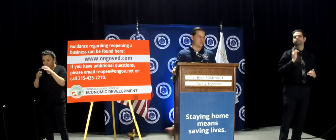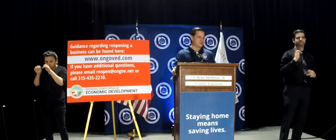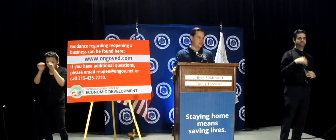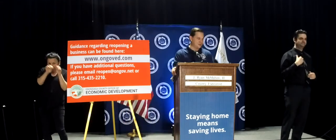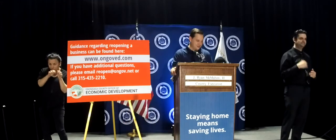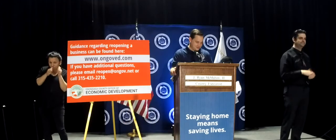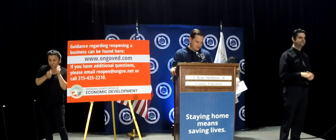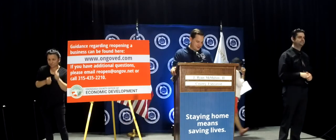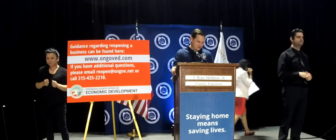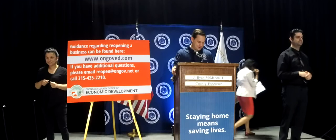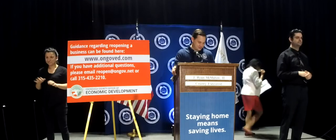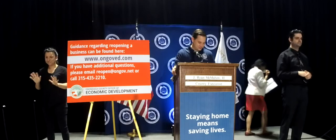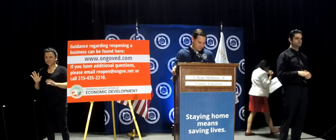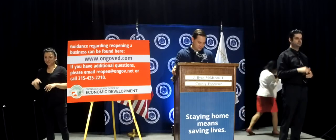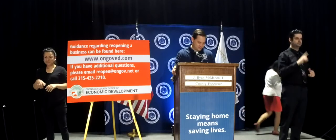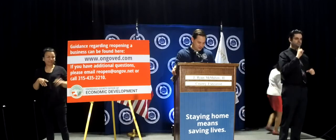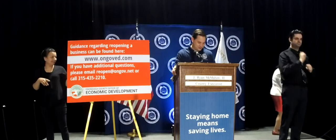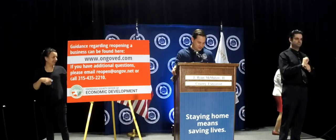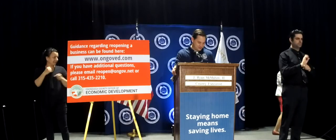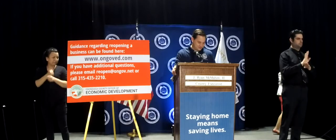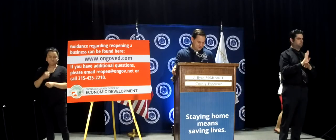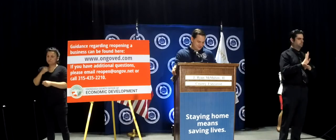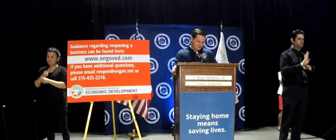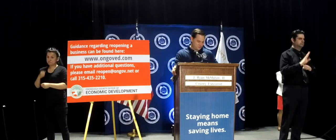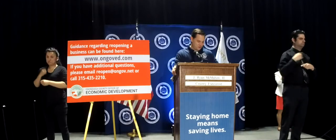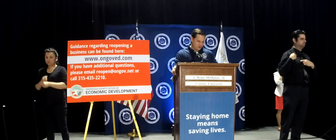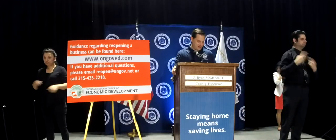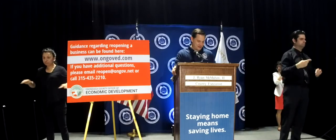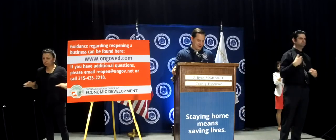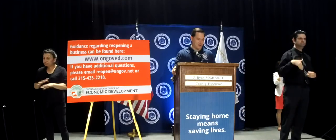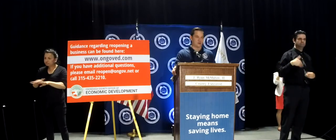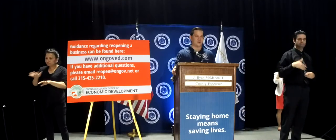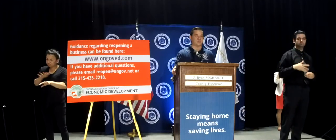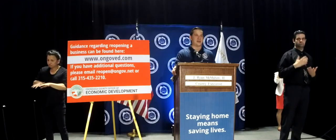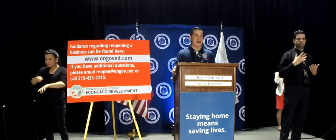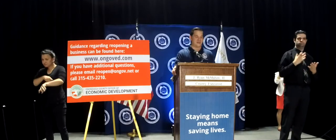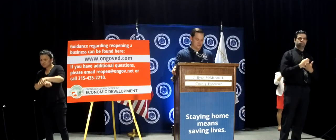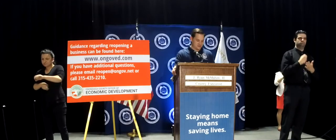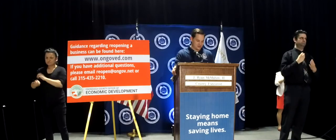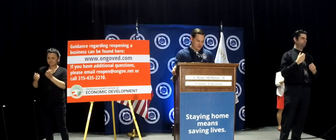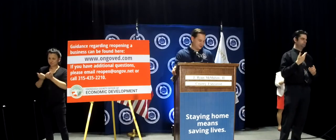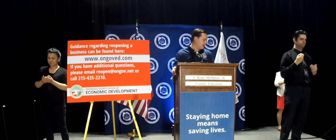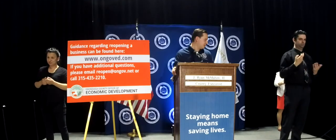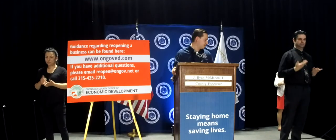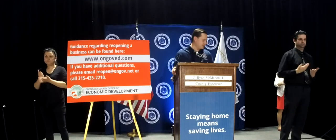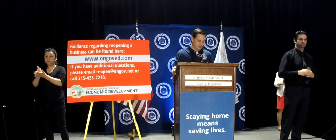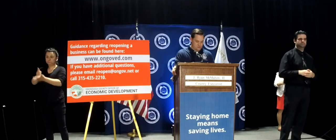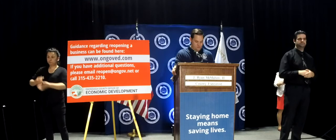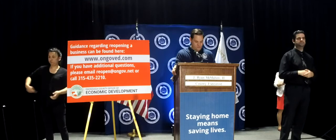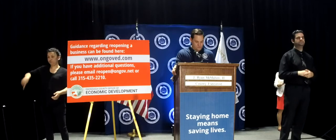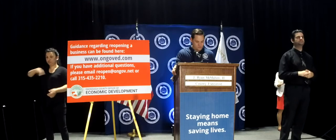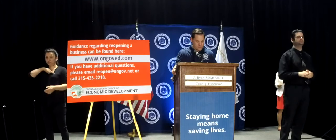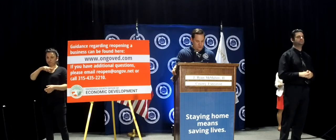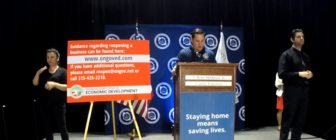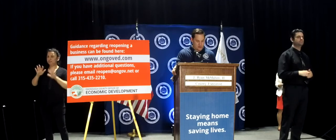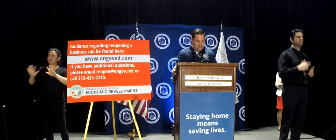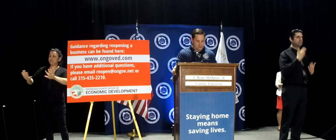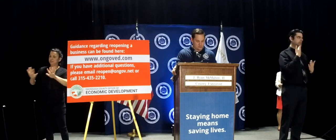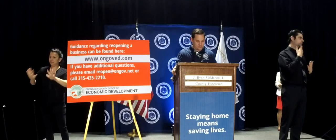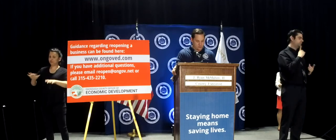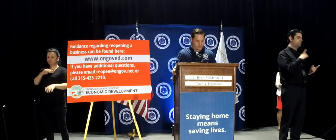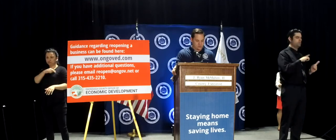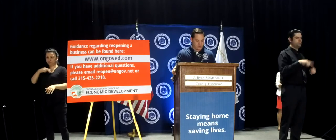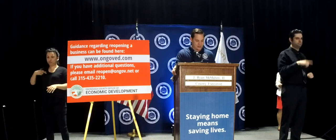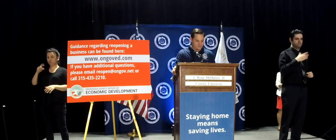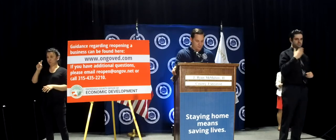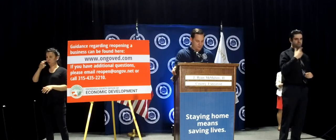very busy doing work on all of our behalf. So again, Doctor, thank you.